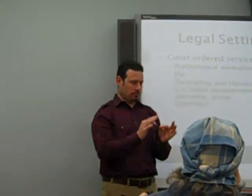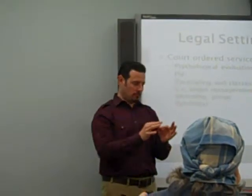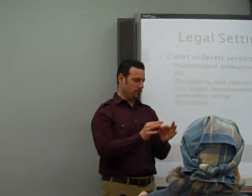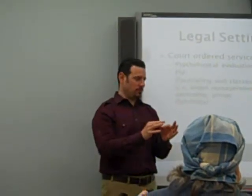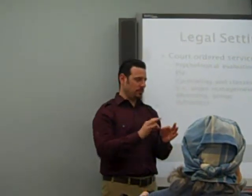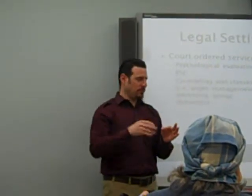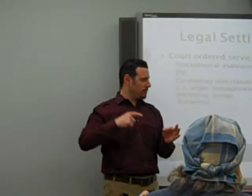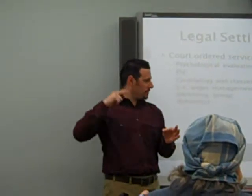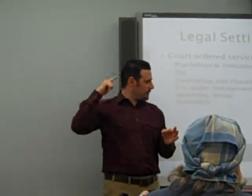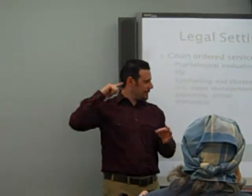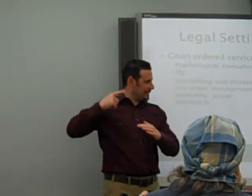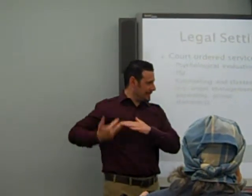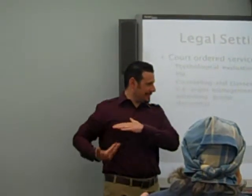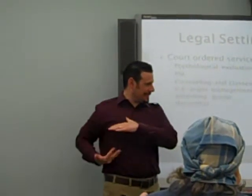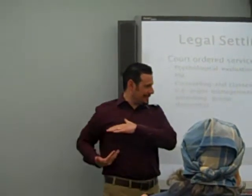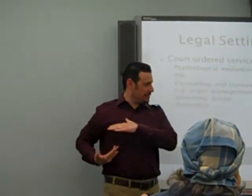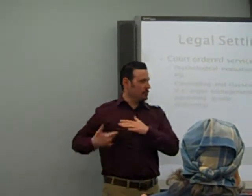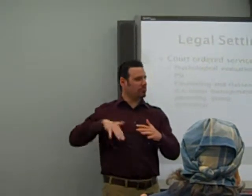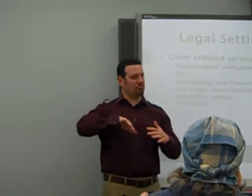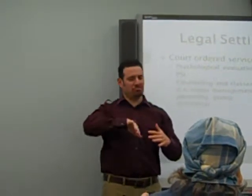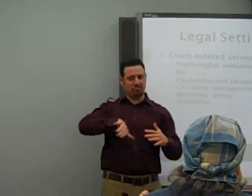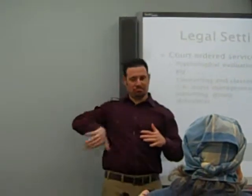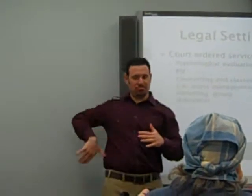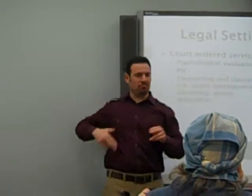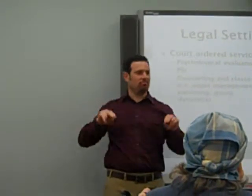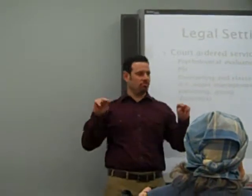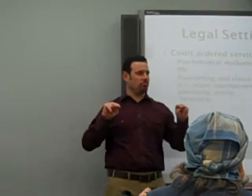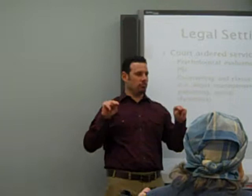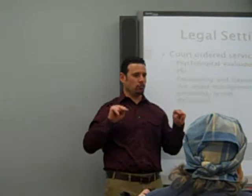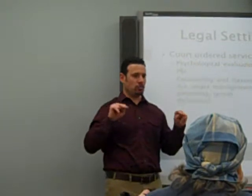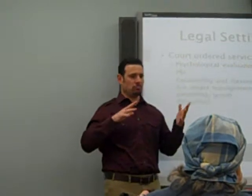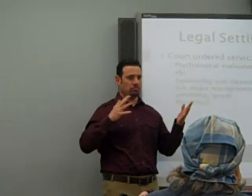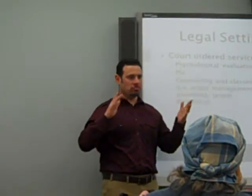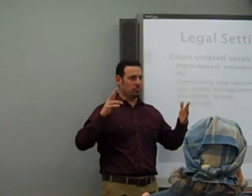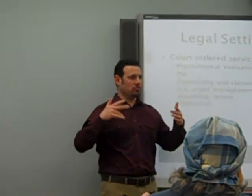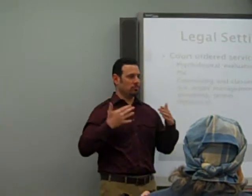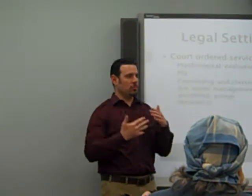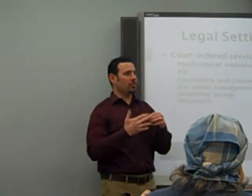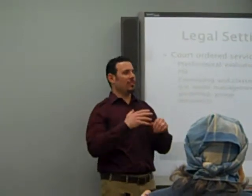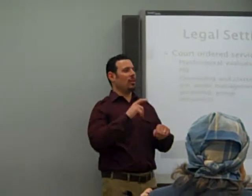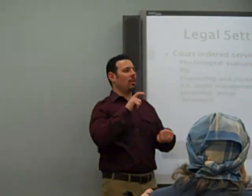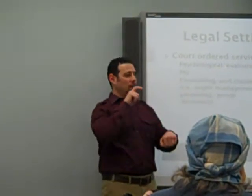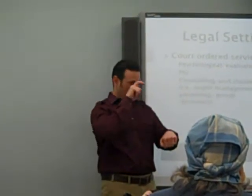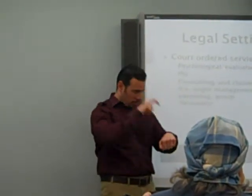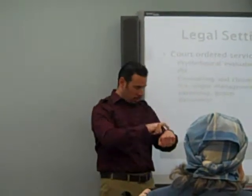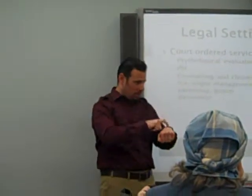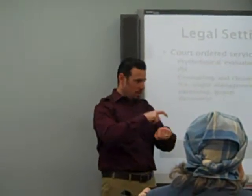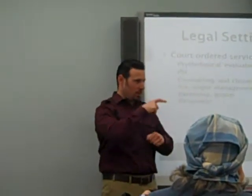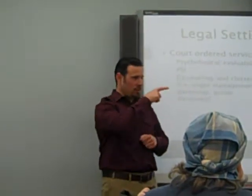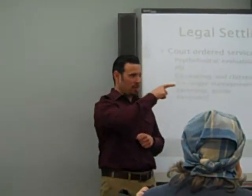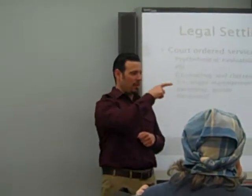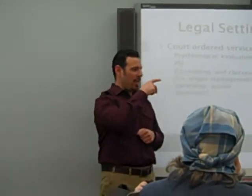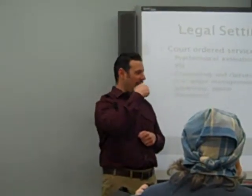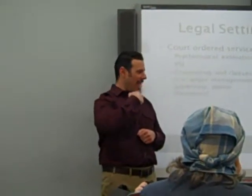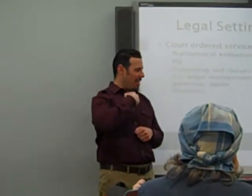think that I'm in a normal world. You know, push aside my feelings and focus on the situation, and I'm there for the